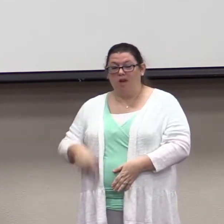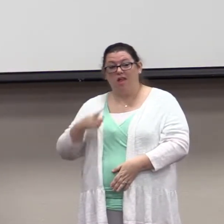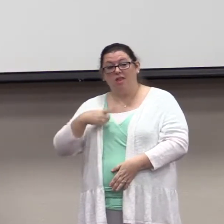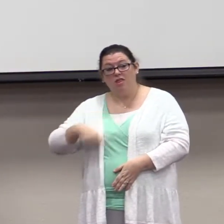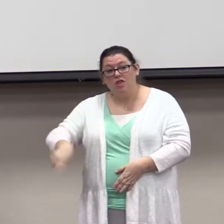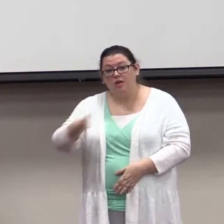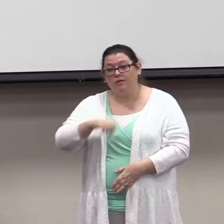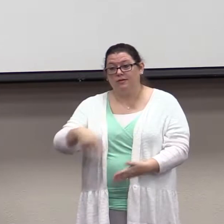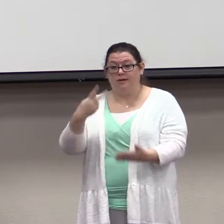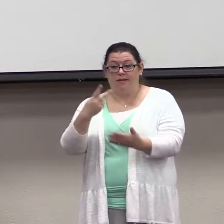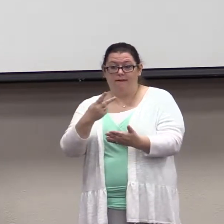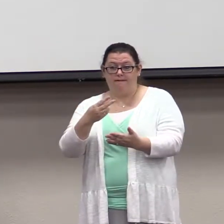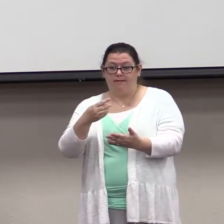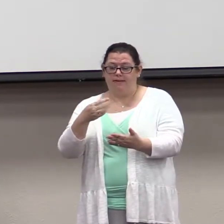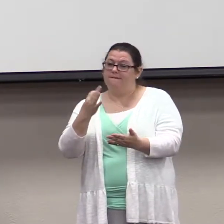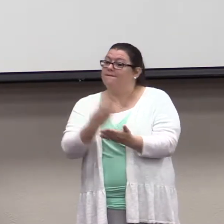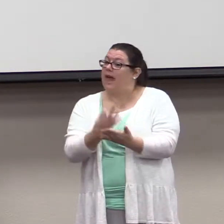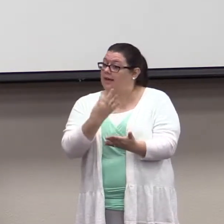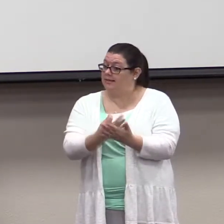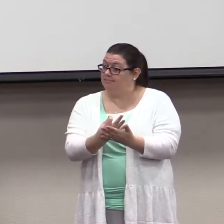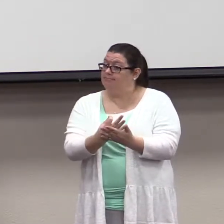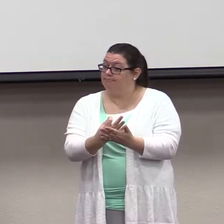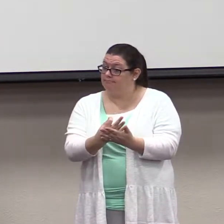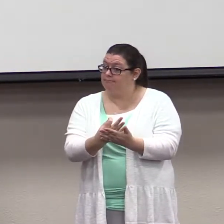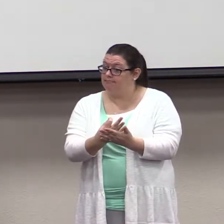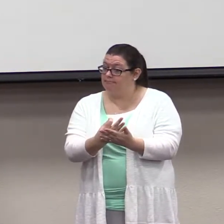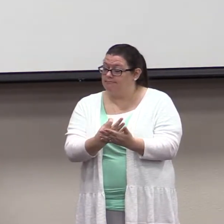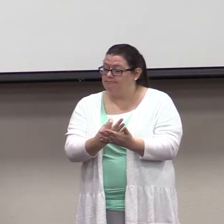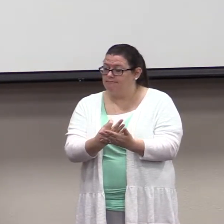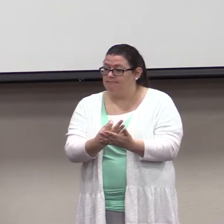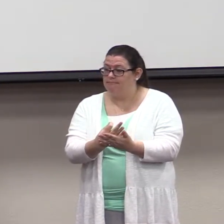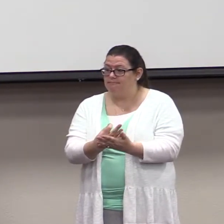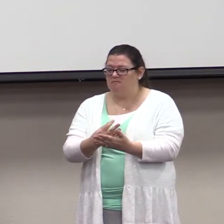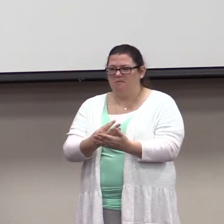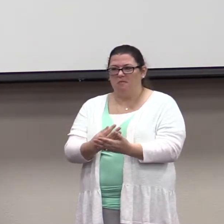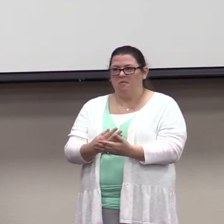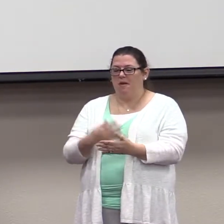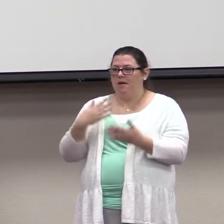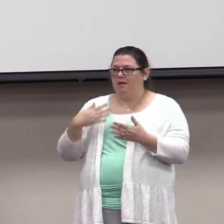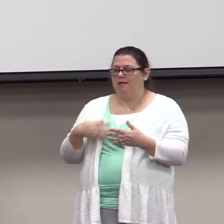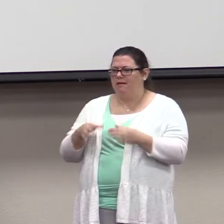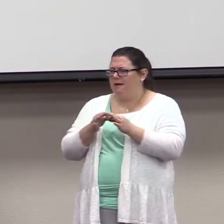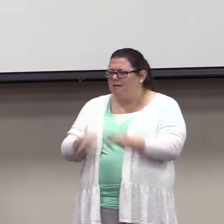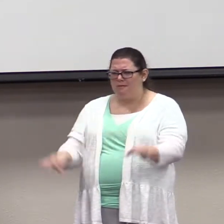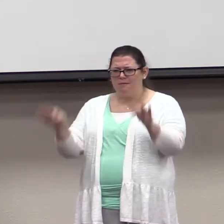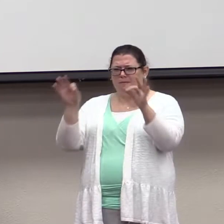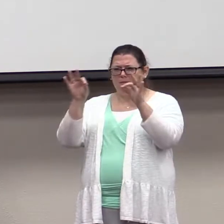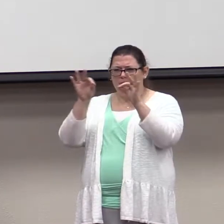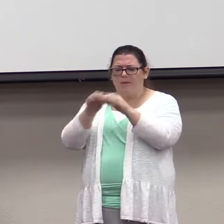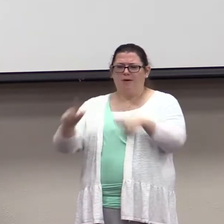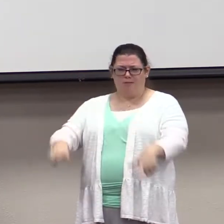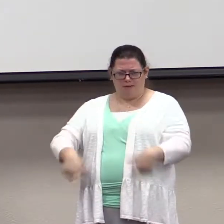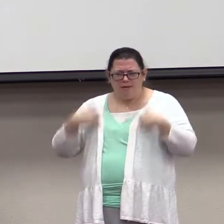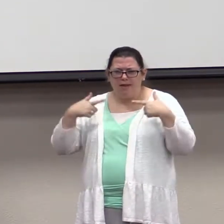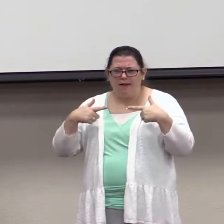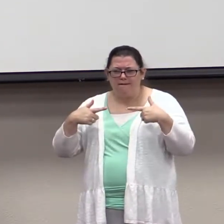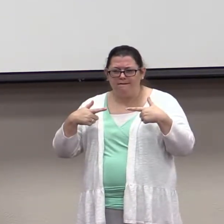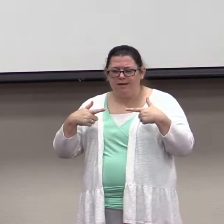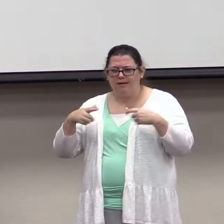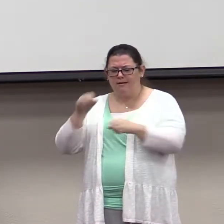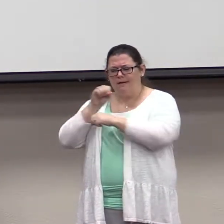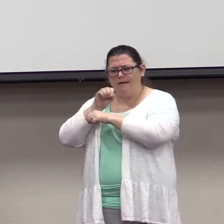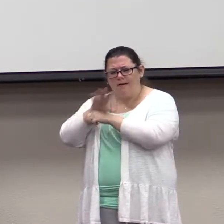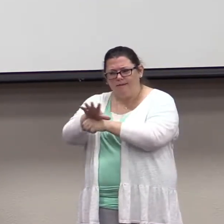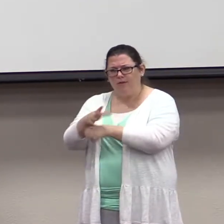the son of Nun. A truly remarkable life, and one of the most impactful Jews in the history of